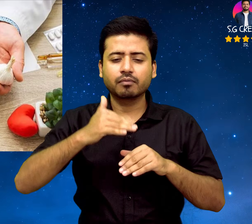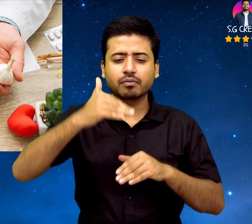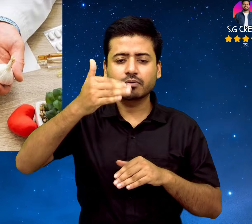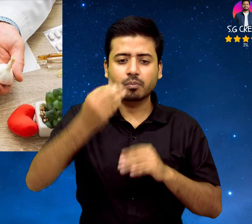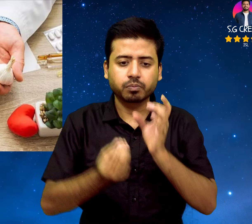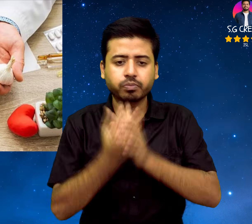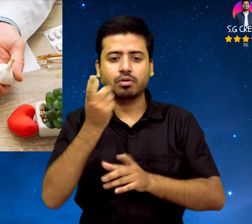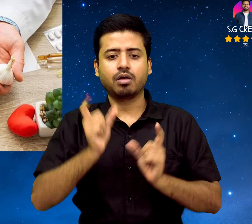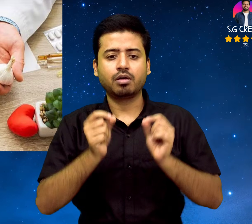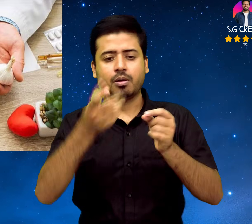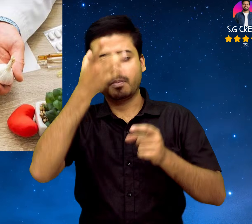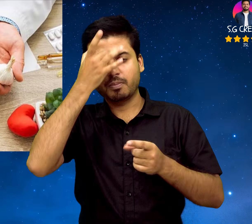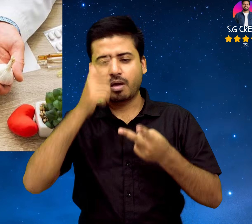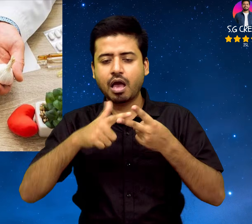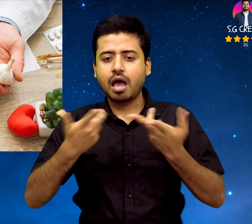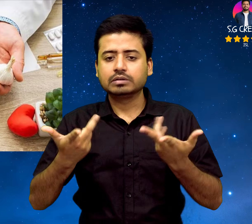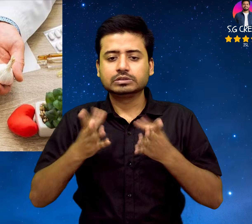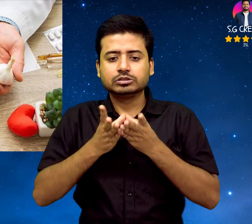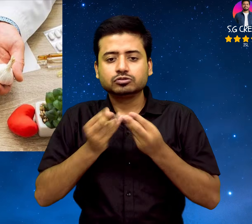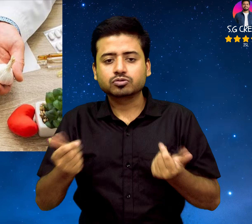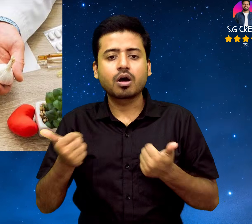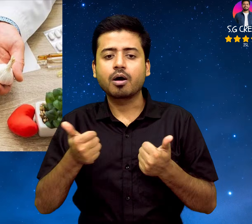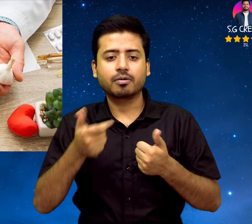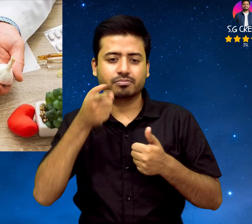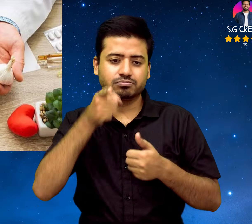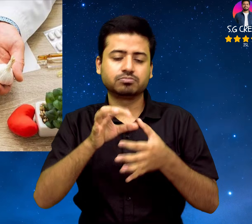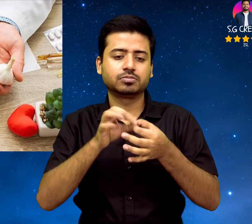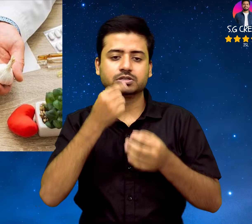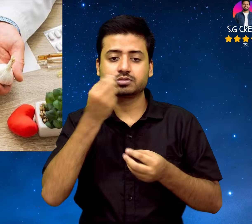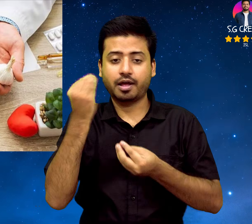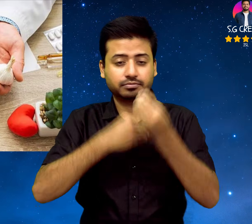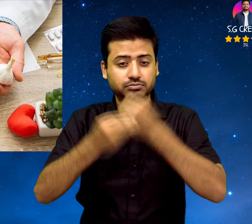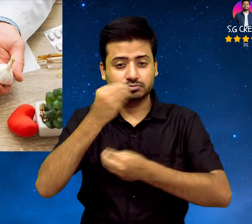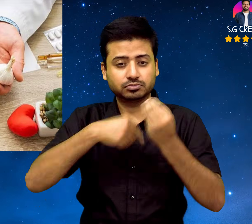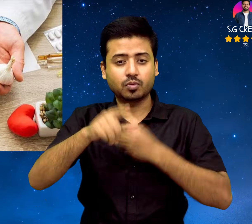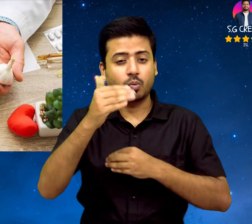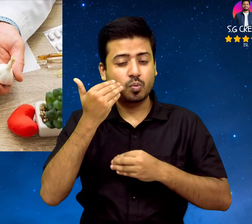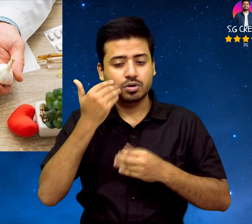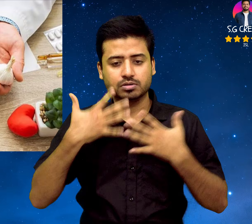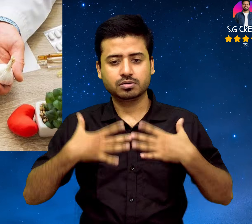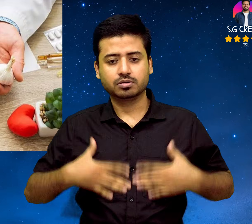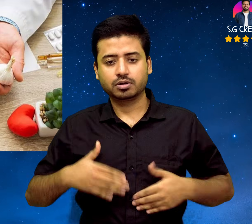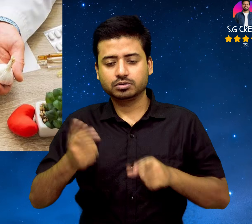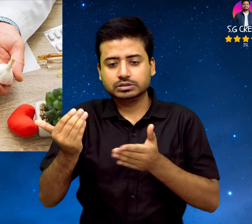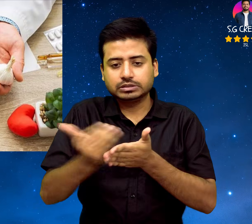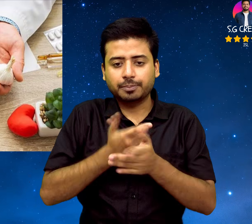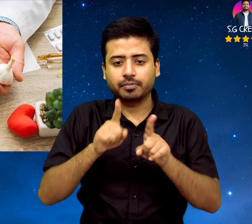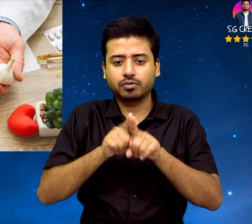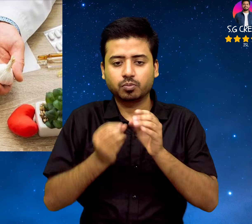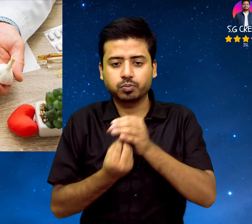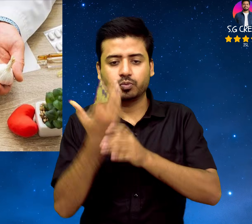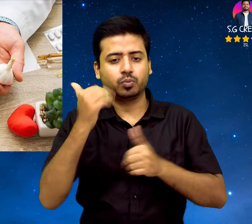from toxin-induced lipid peroxidation and reducing systemic inflammatory markers like C-reactive protein,